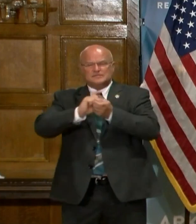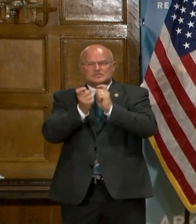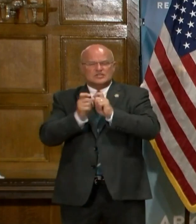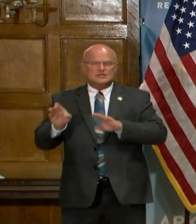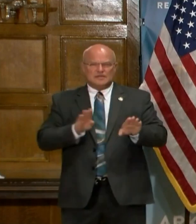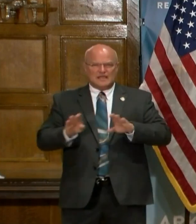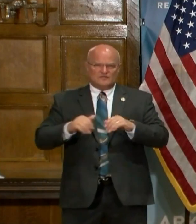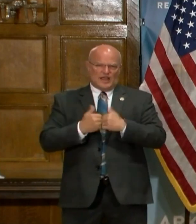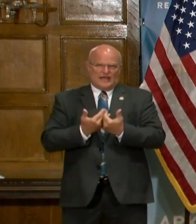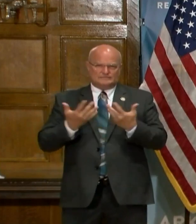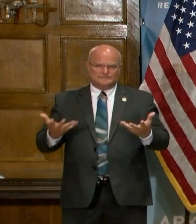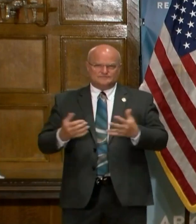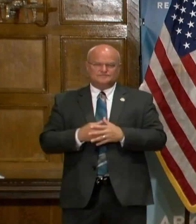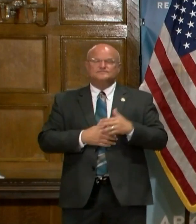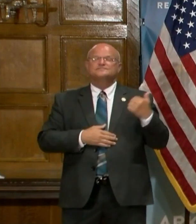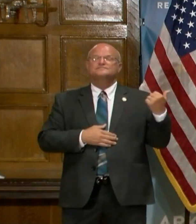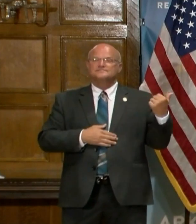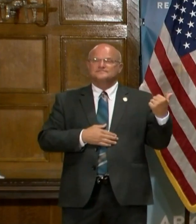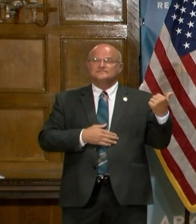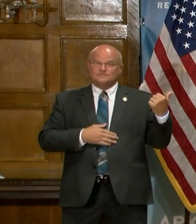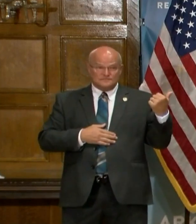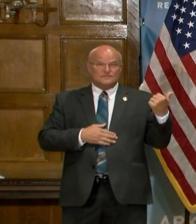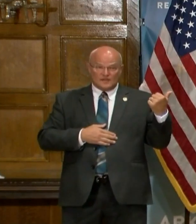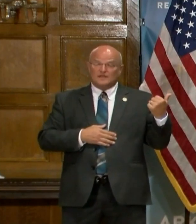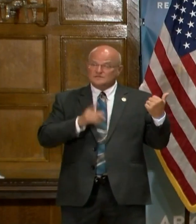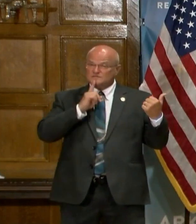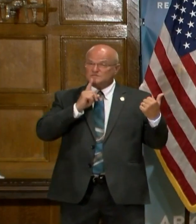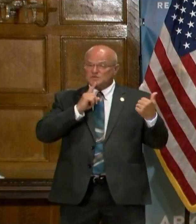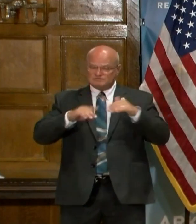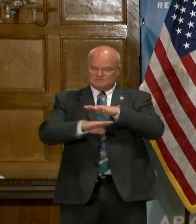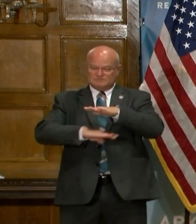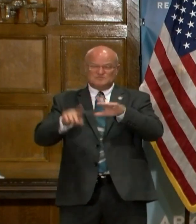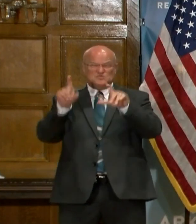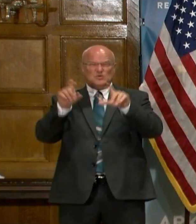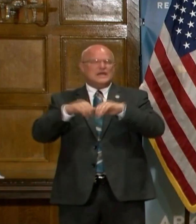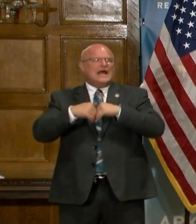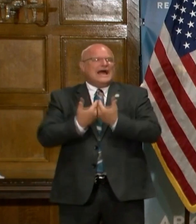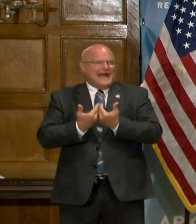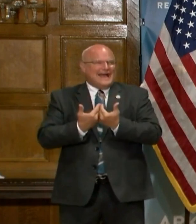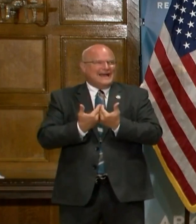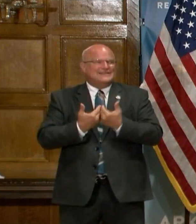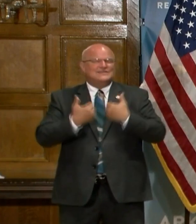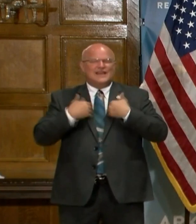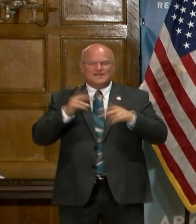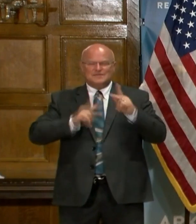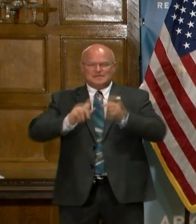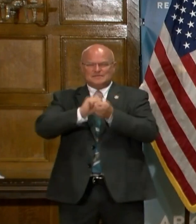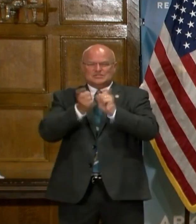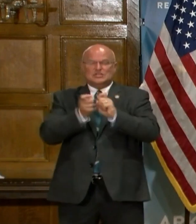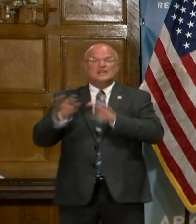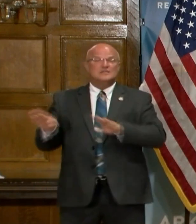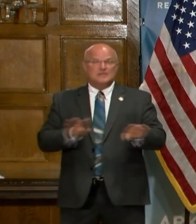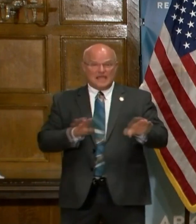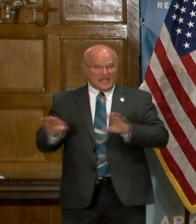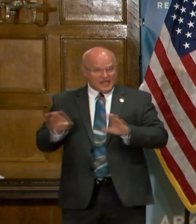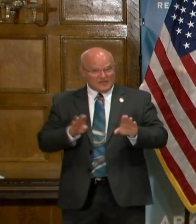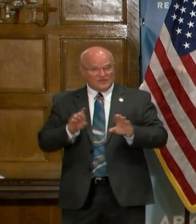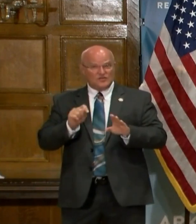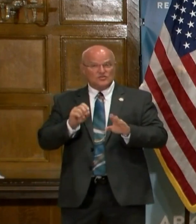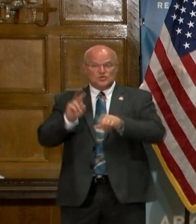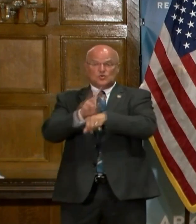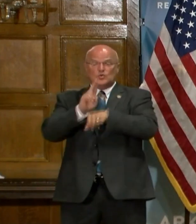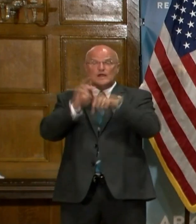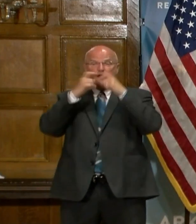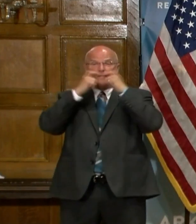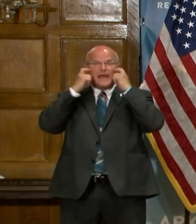their behavior? And that's really the fundamental question. How do you get people to change their behavior to